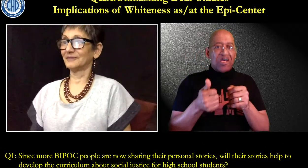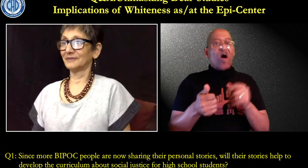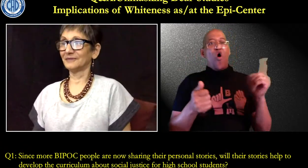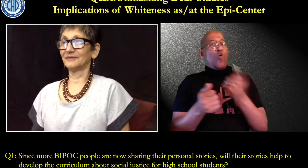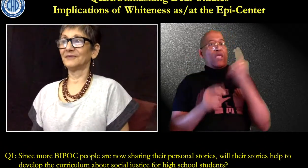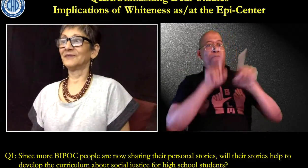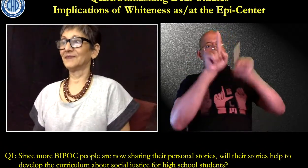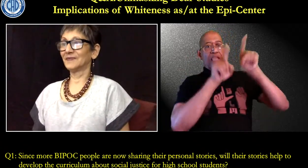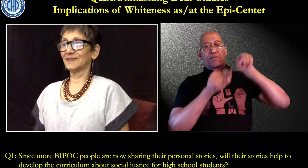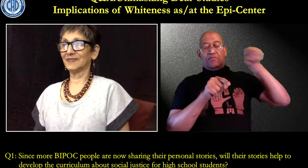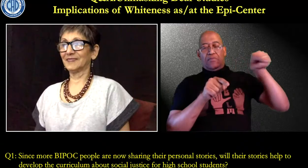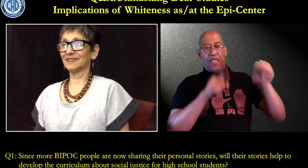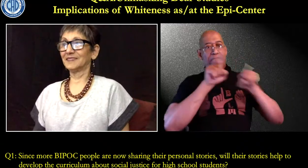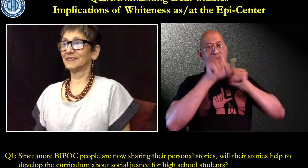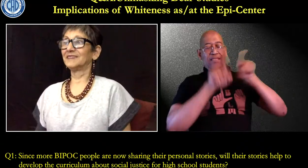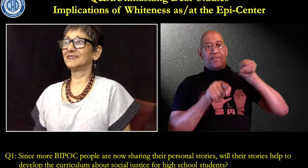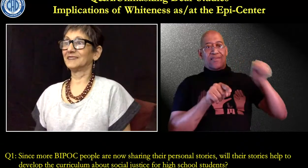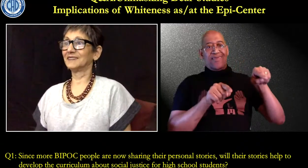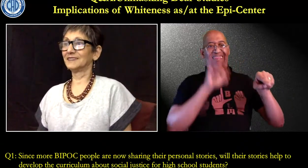all are. That's,